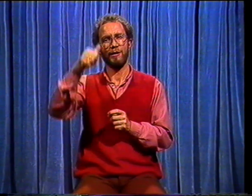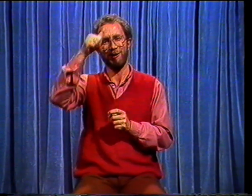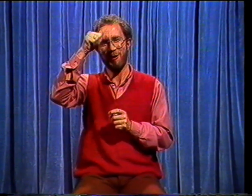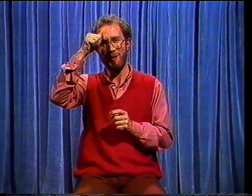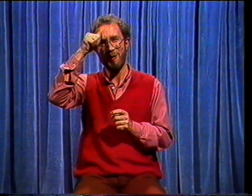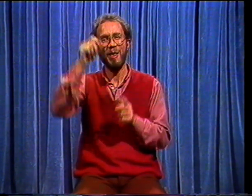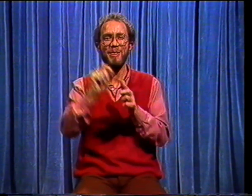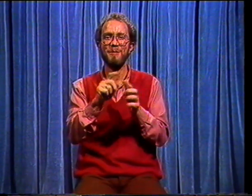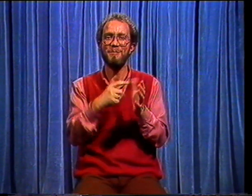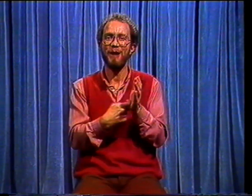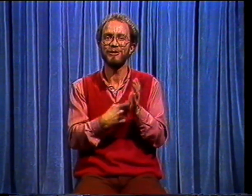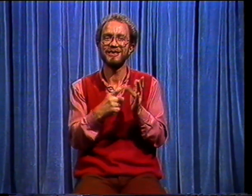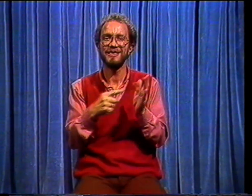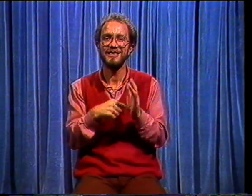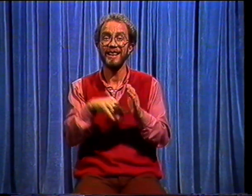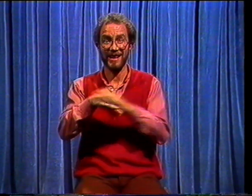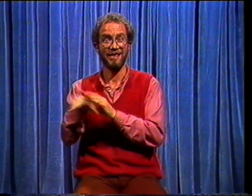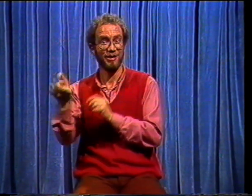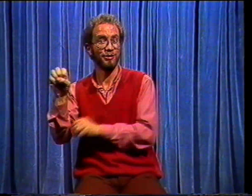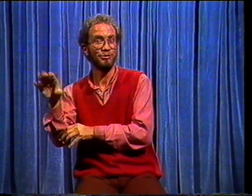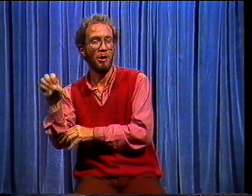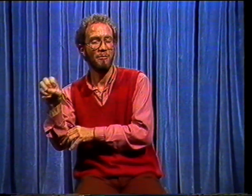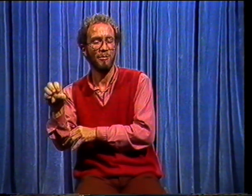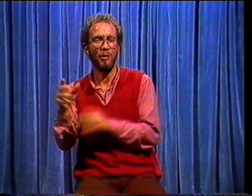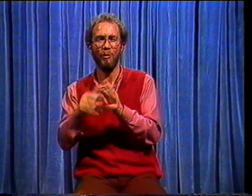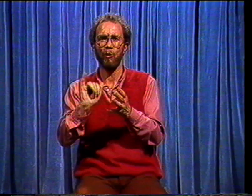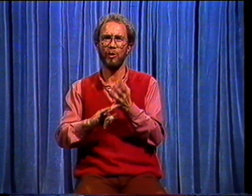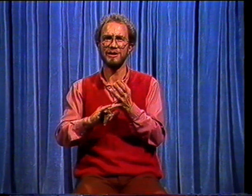We know the parrot in the pet shop was